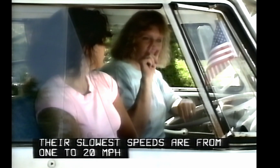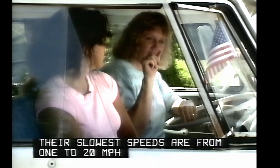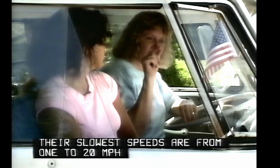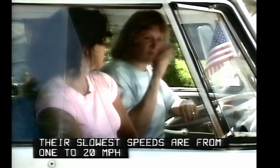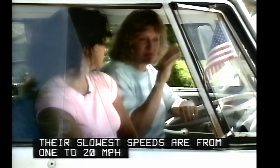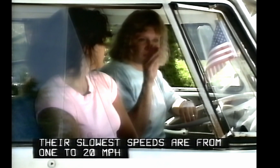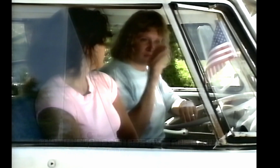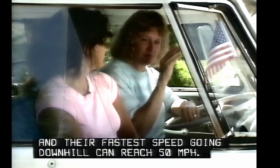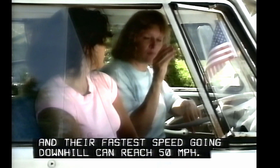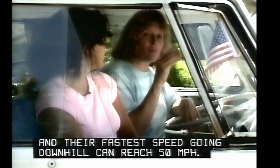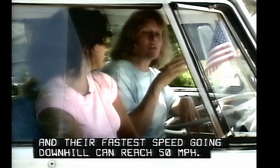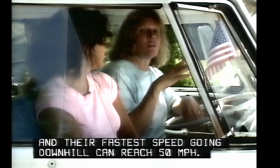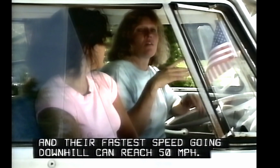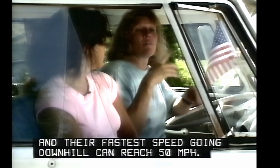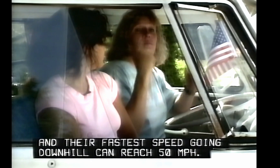I lost the turtle in Kentucky.